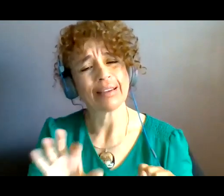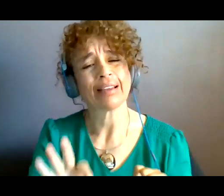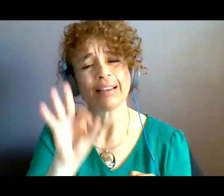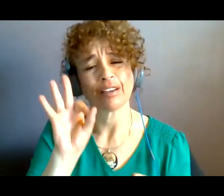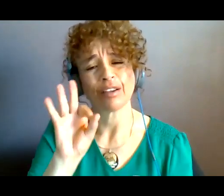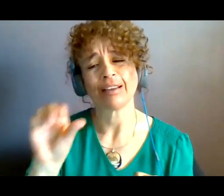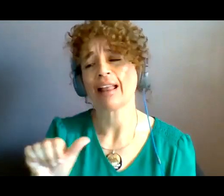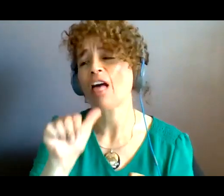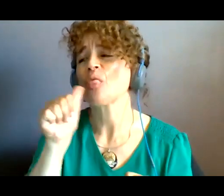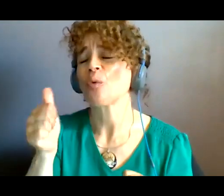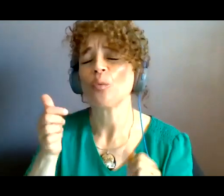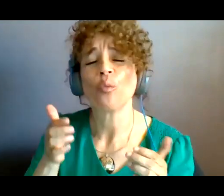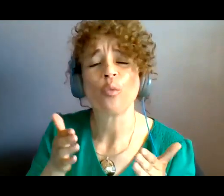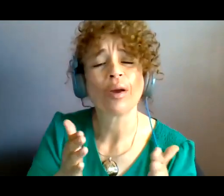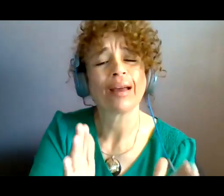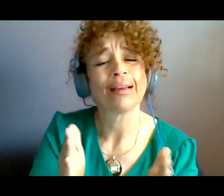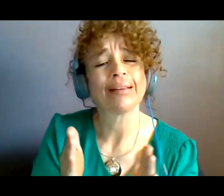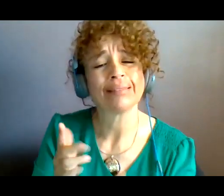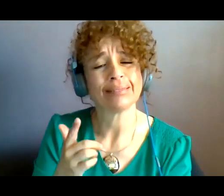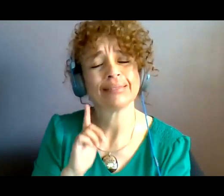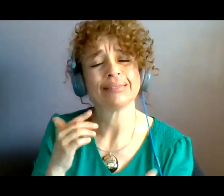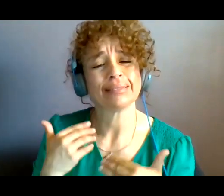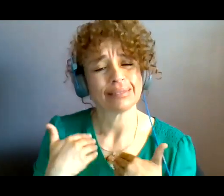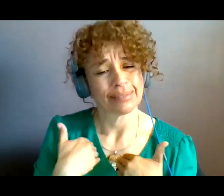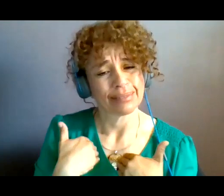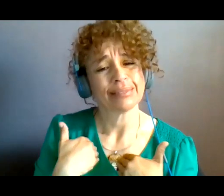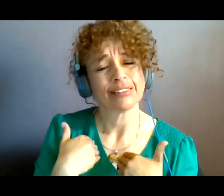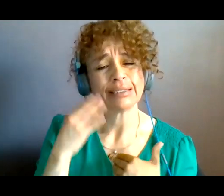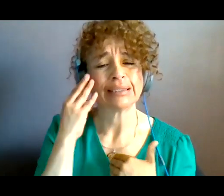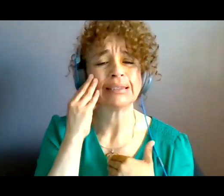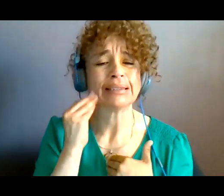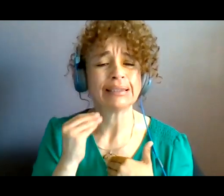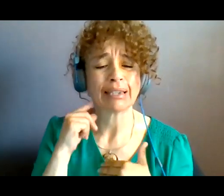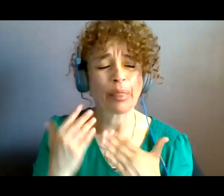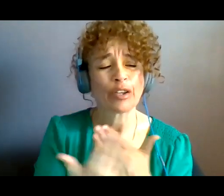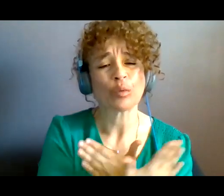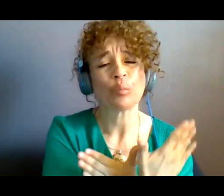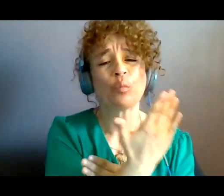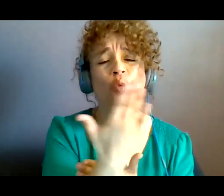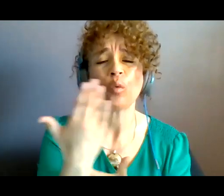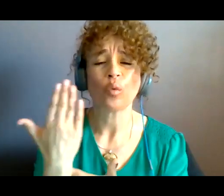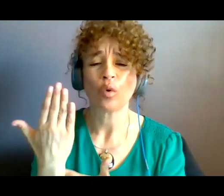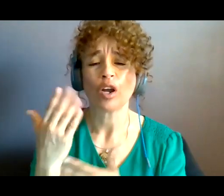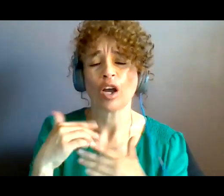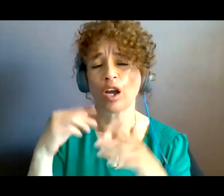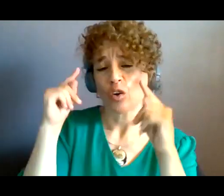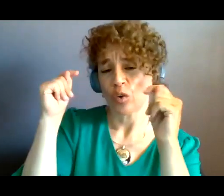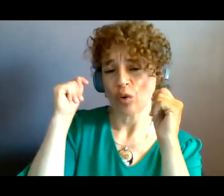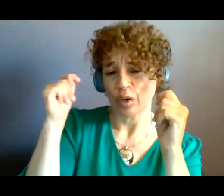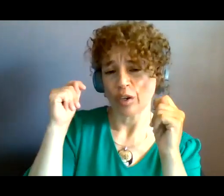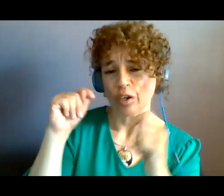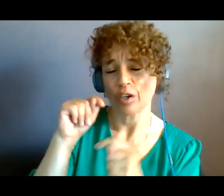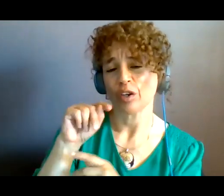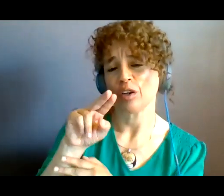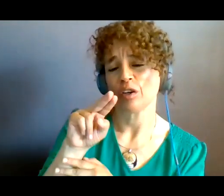any other way. And I had an interesting experience this morning. I'm tutoring